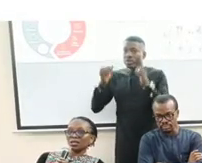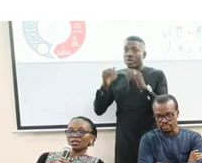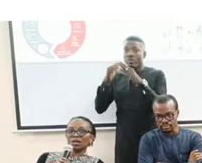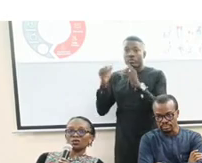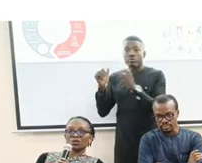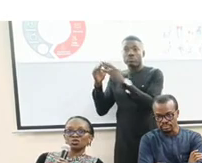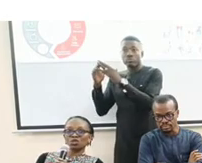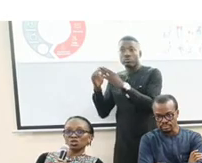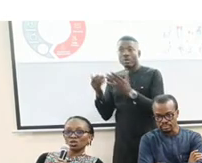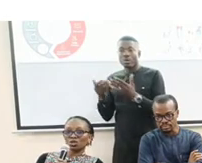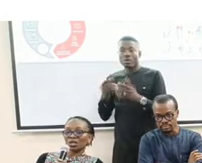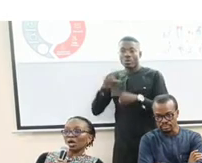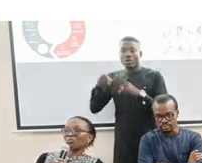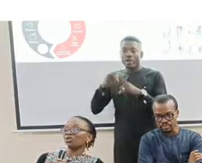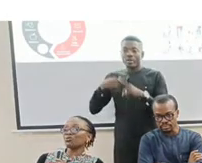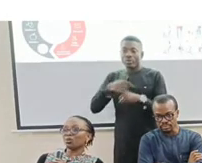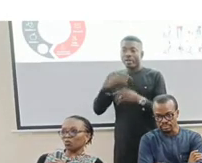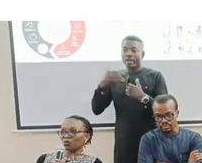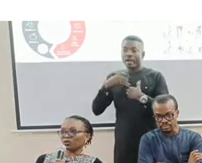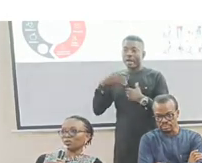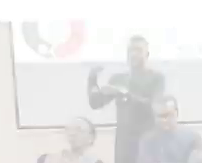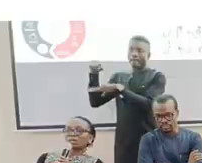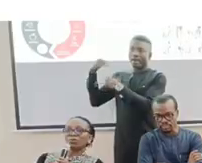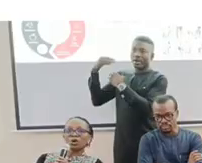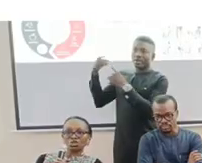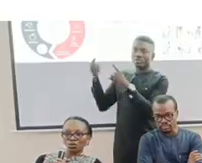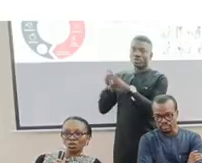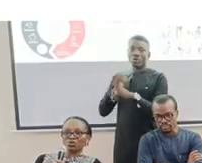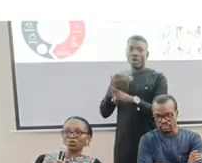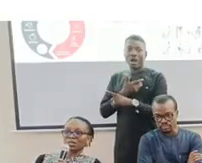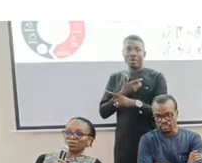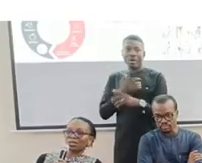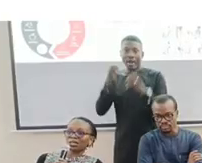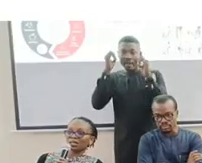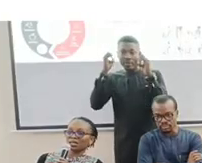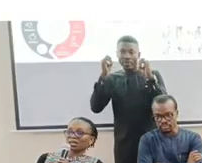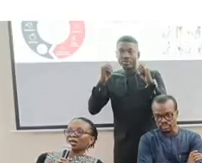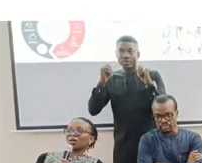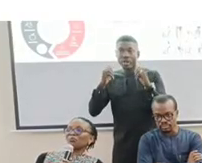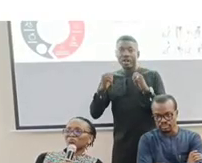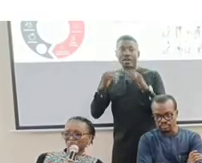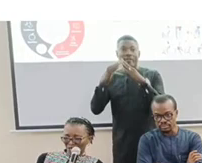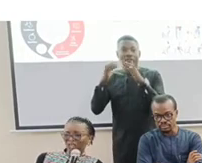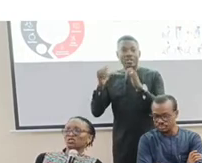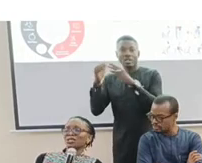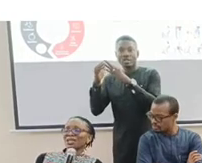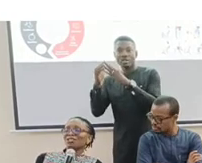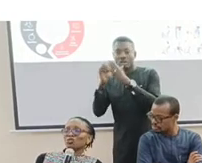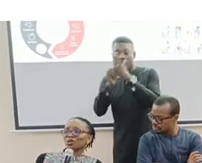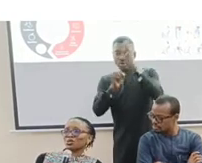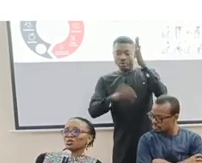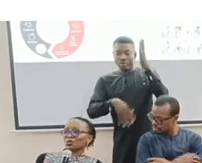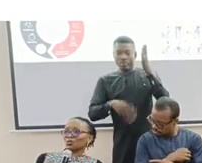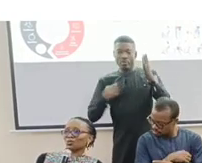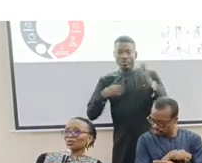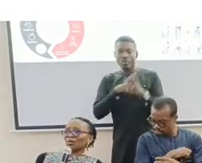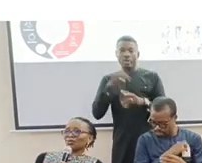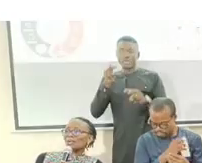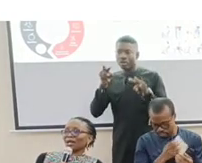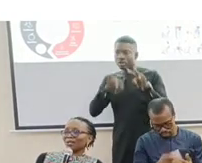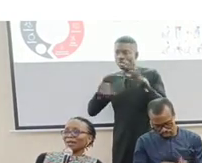facilities in terms of structures being removed, we see more children with disabilities interested in going to